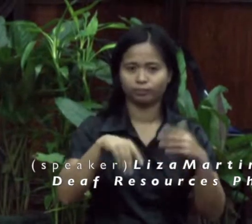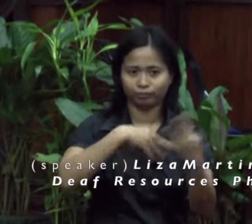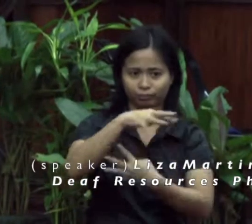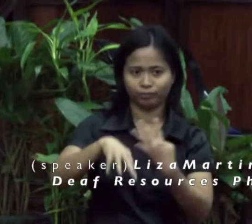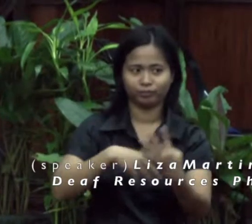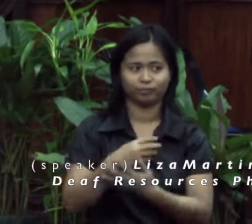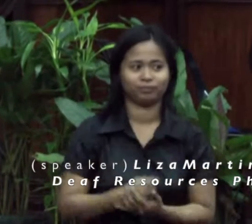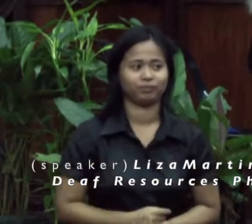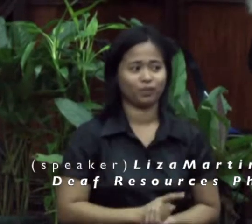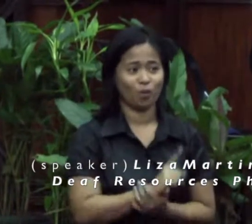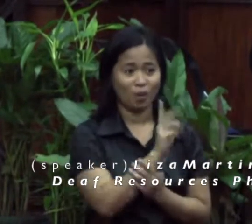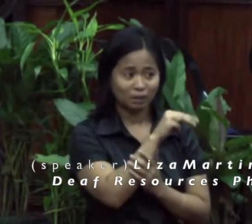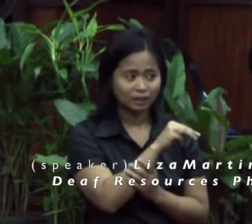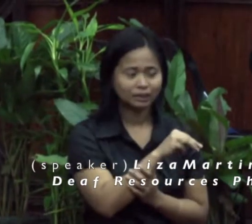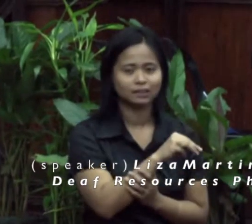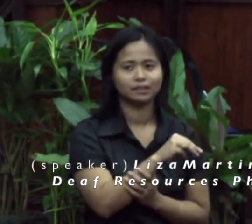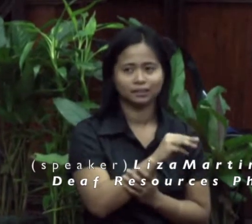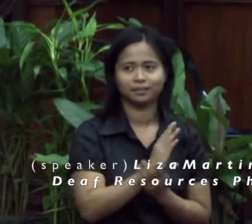1 minute, okay.